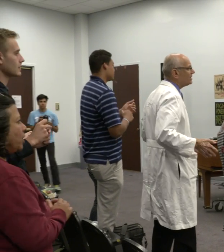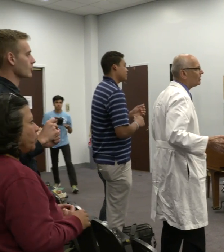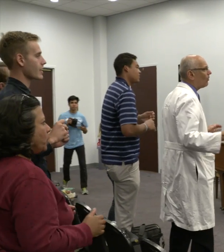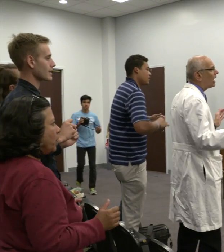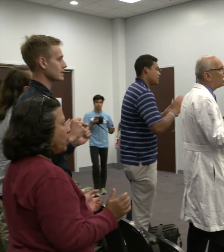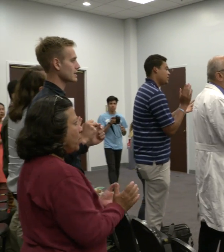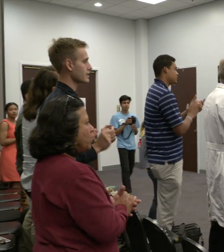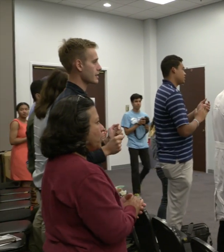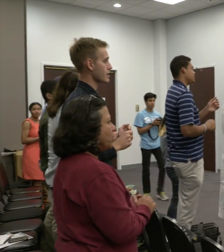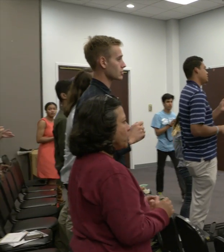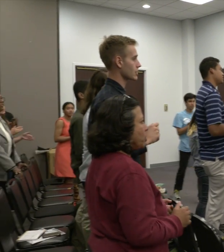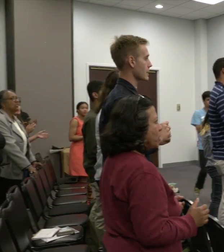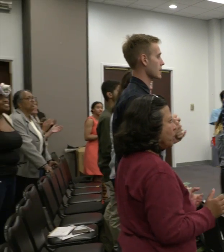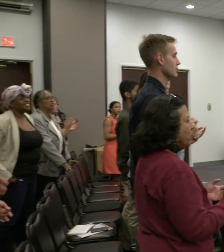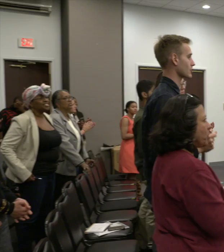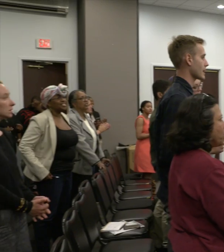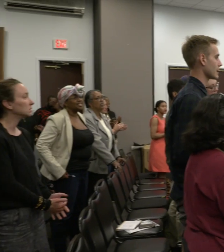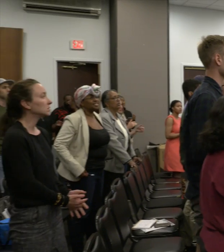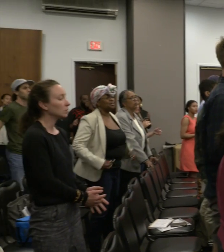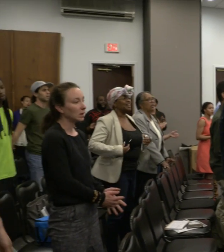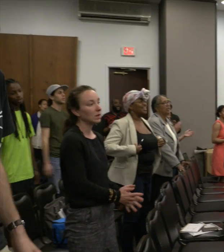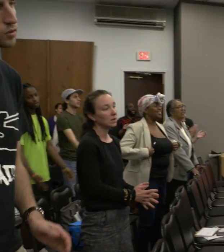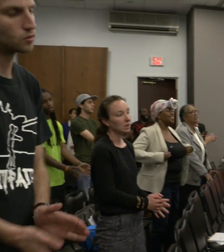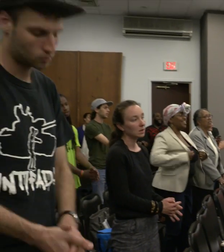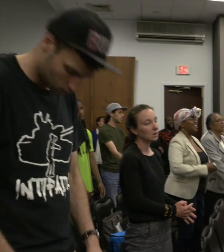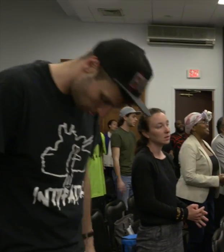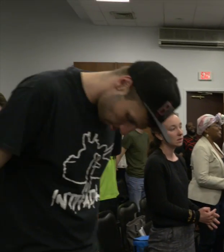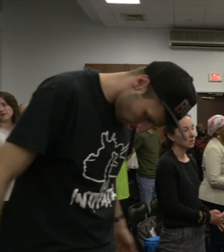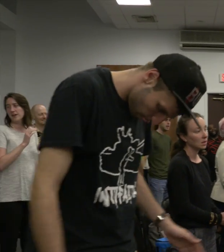wade in the water, children.